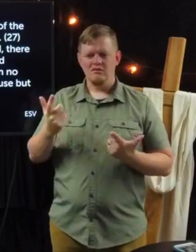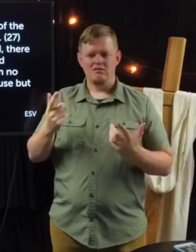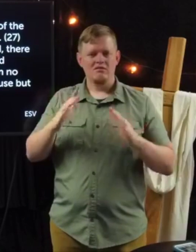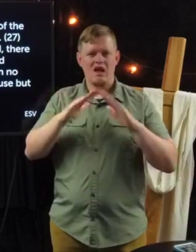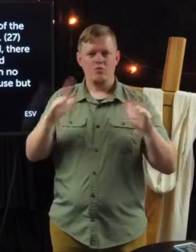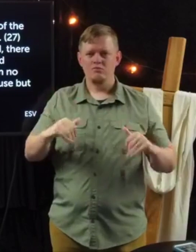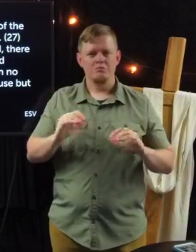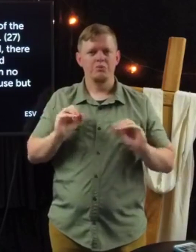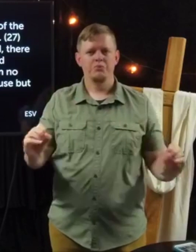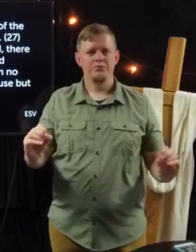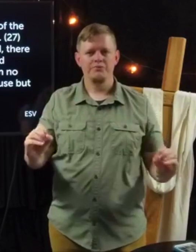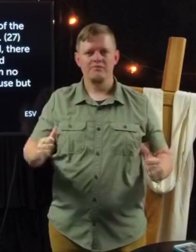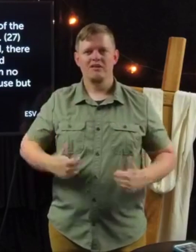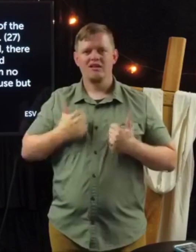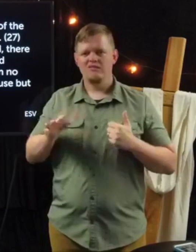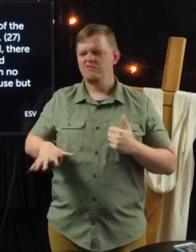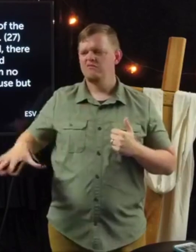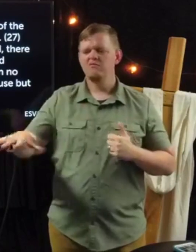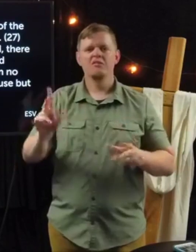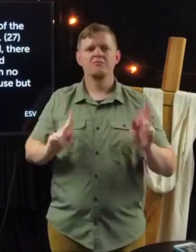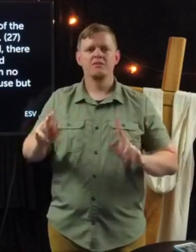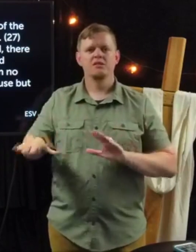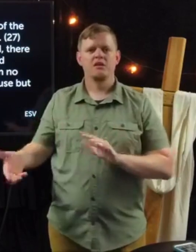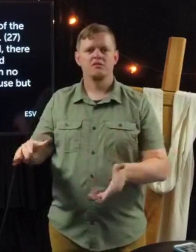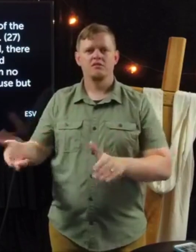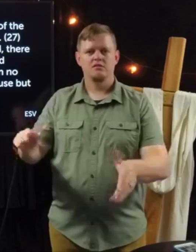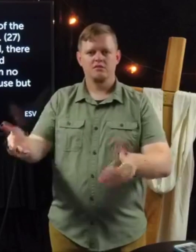no clothes, and he had not lived in a house but among the tombs.